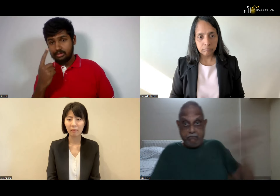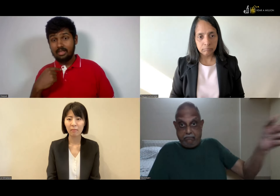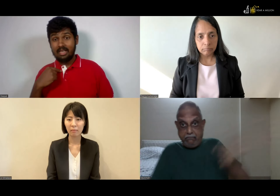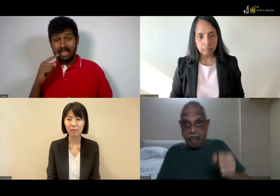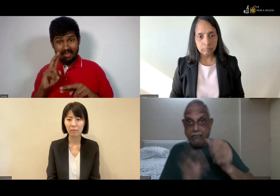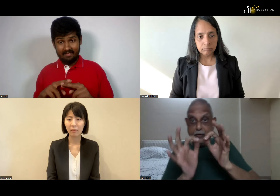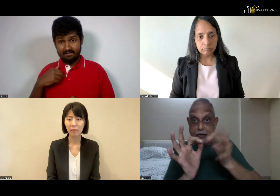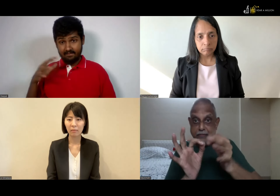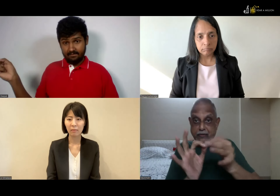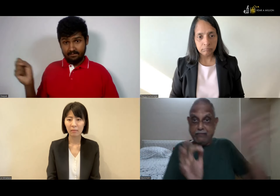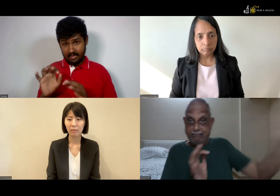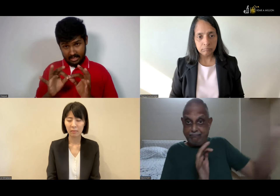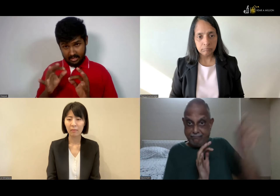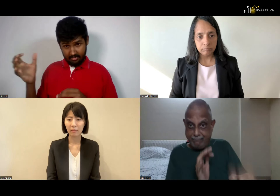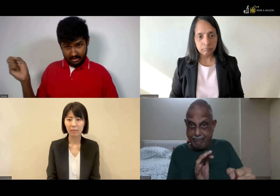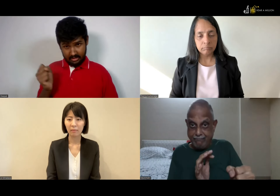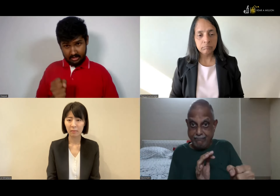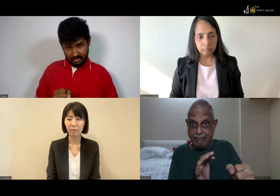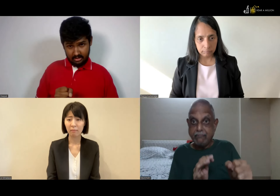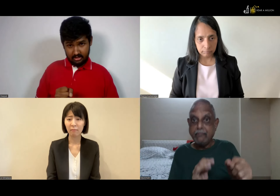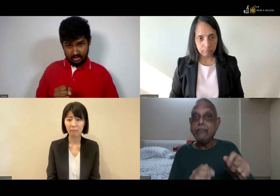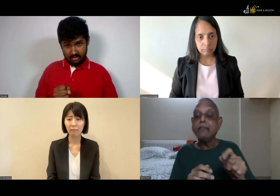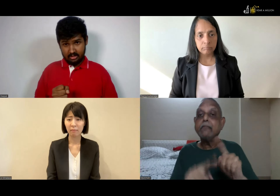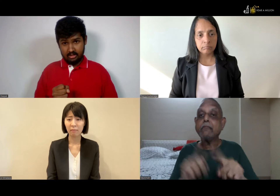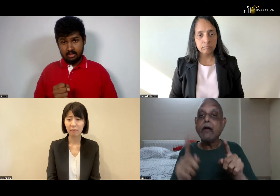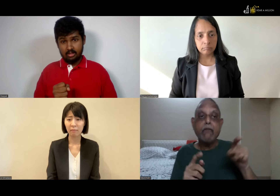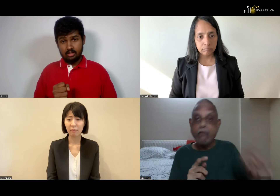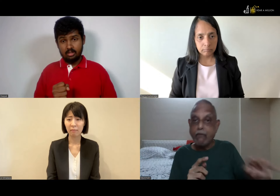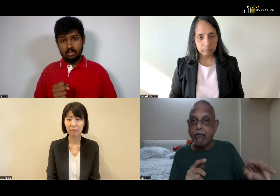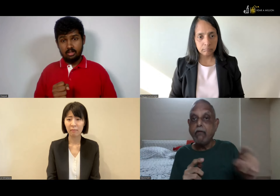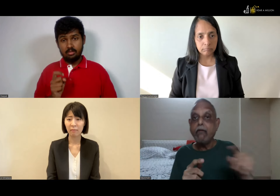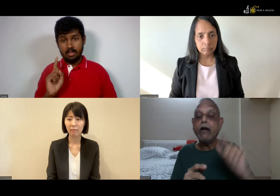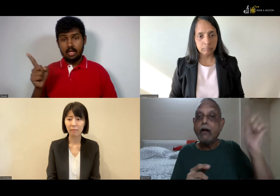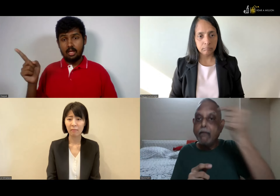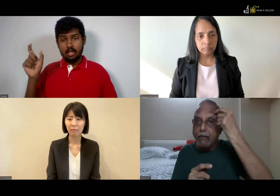of a situation? If we are bringing an interpreter, then